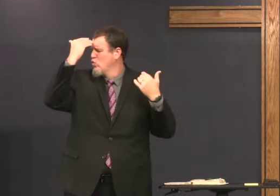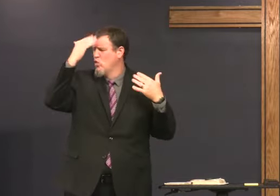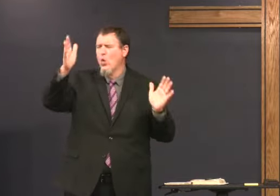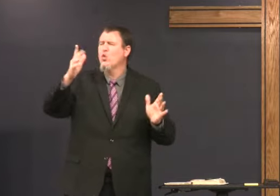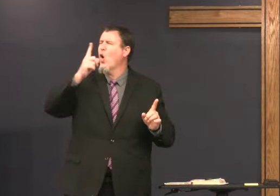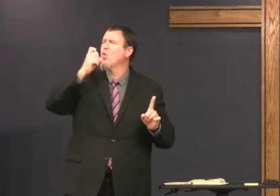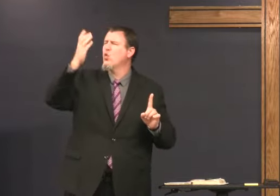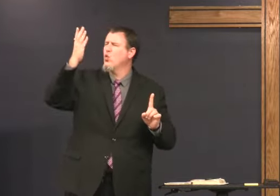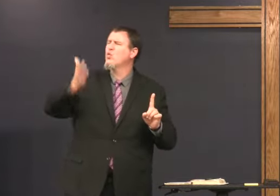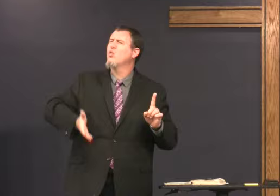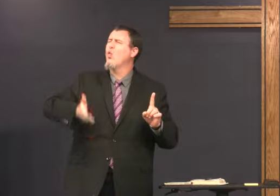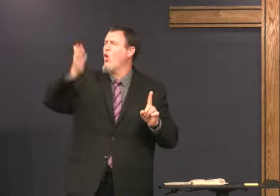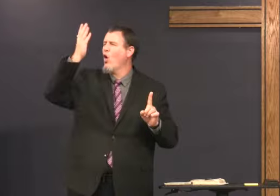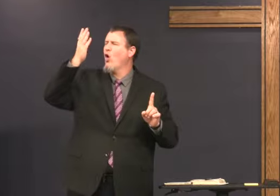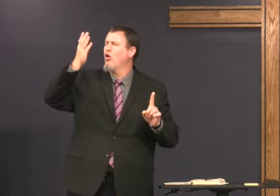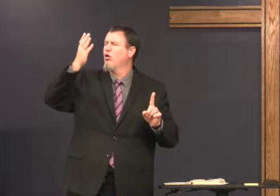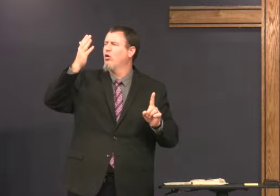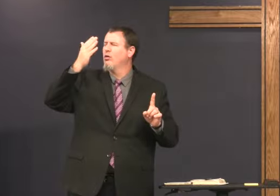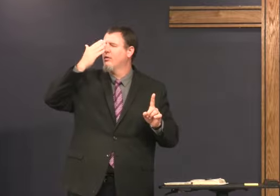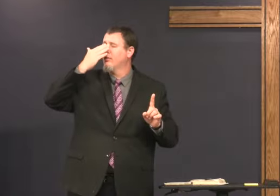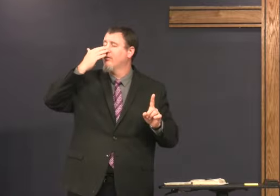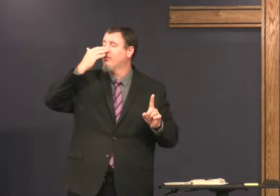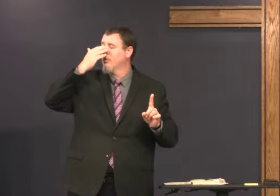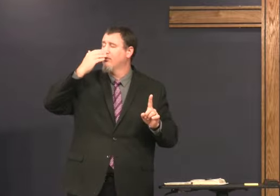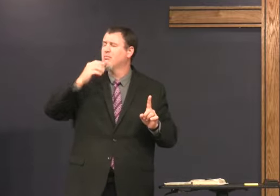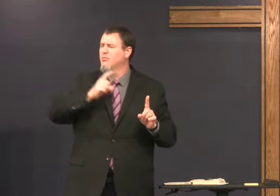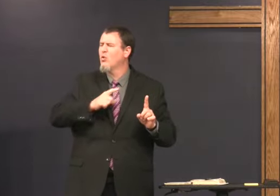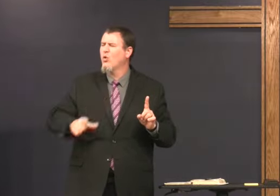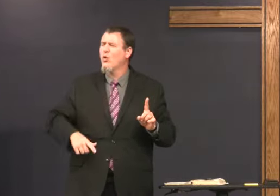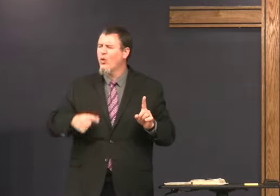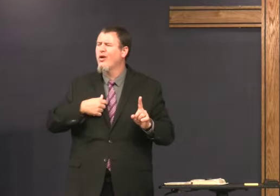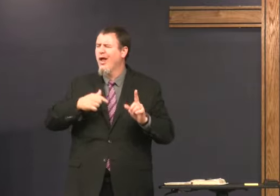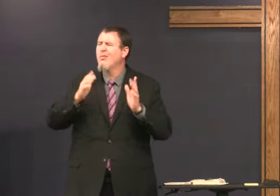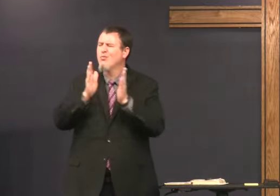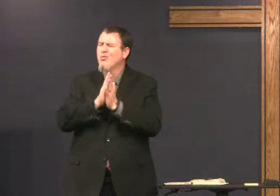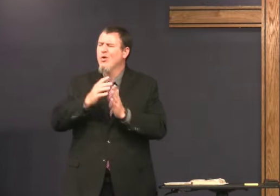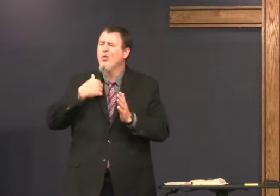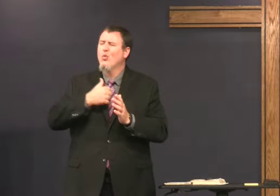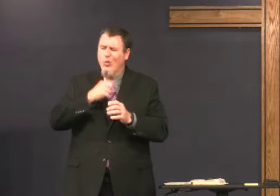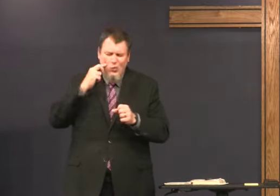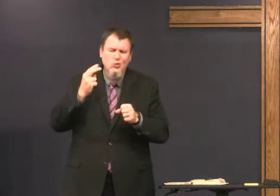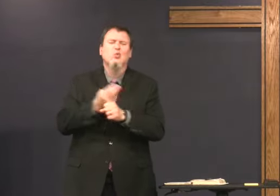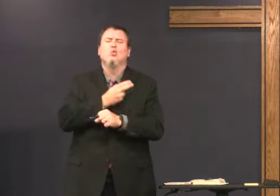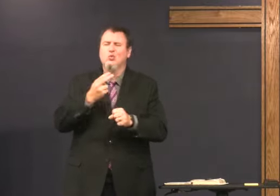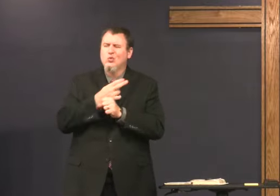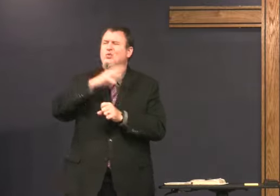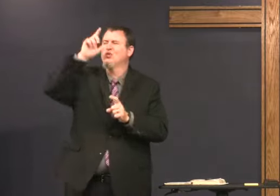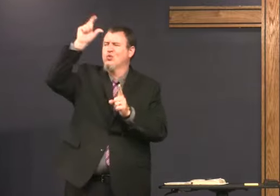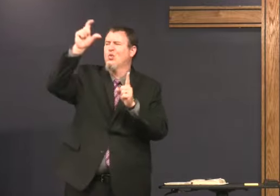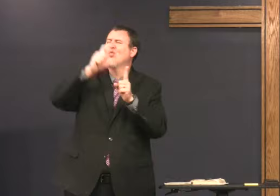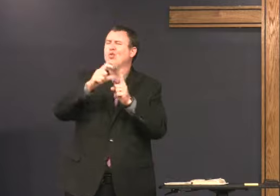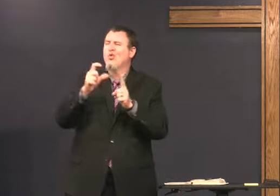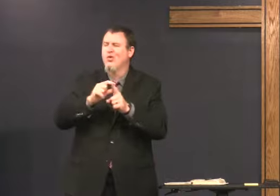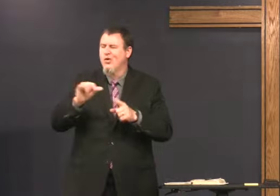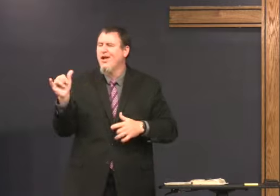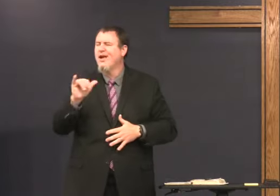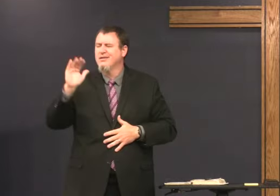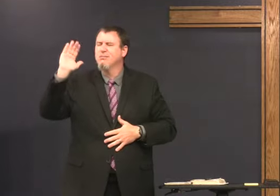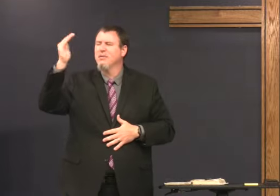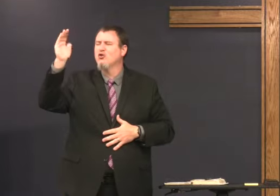that we don't know who you are. that you can use your word, that we can